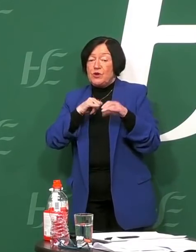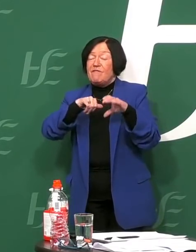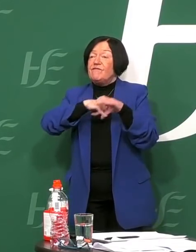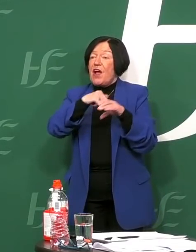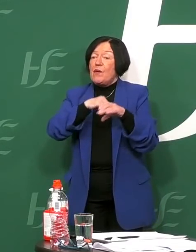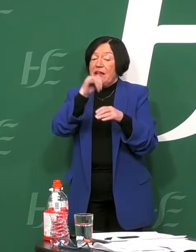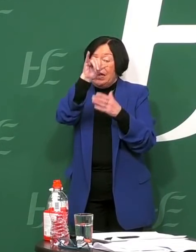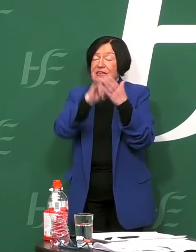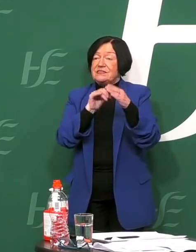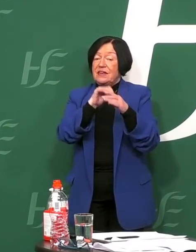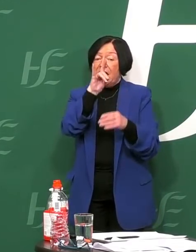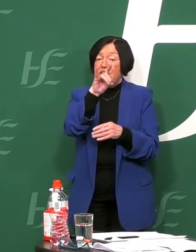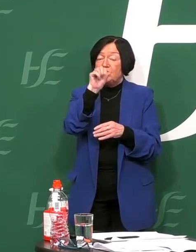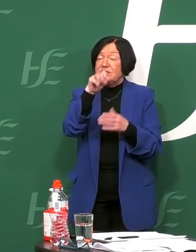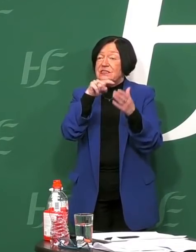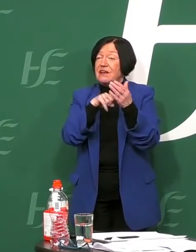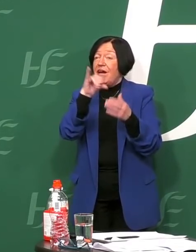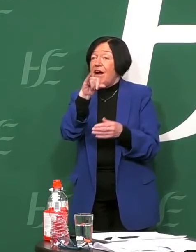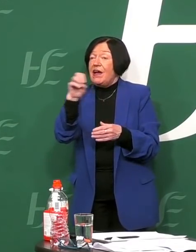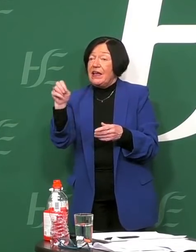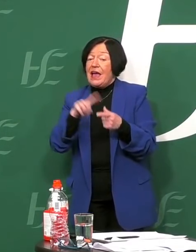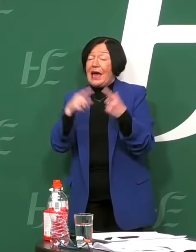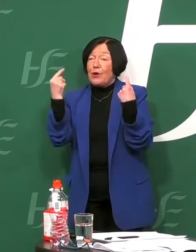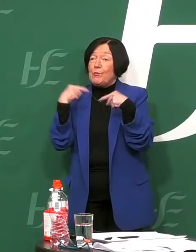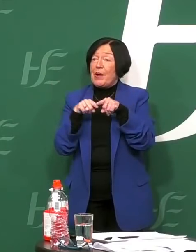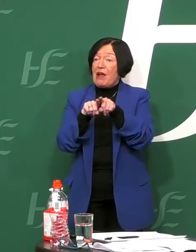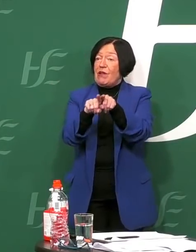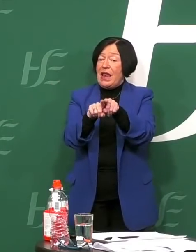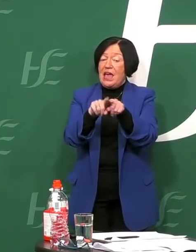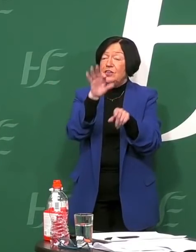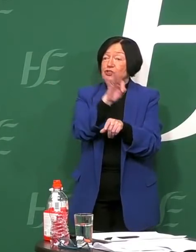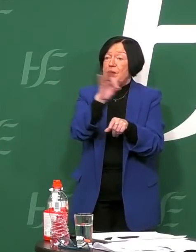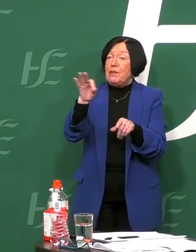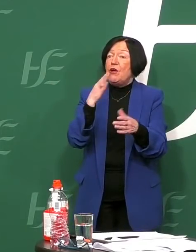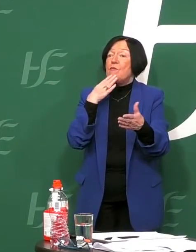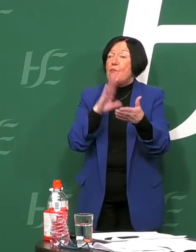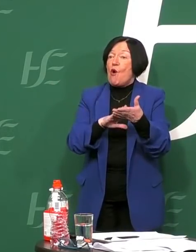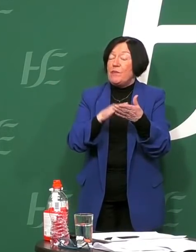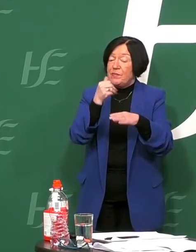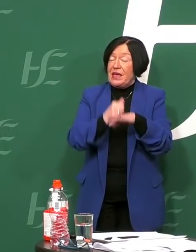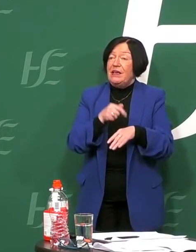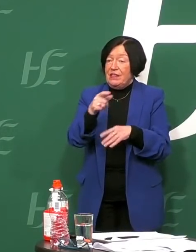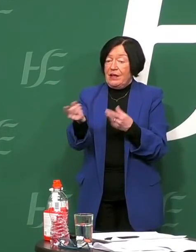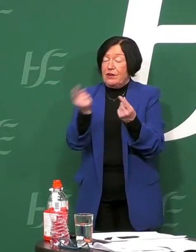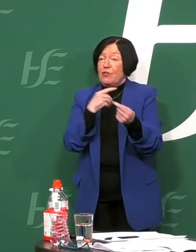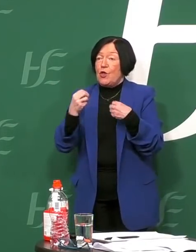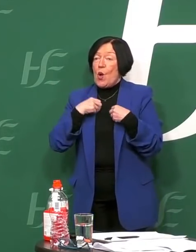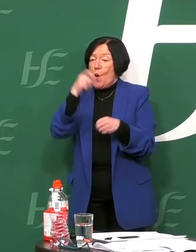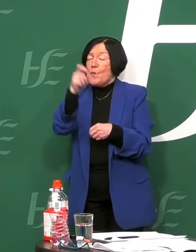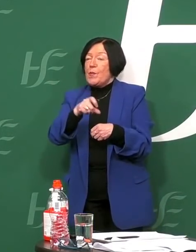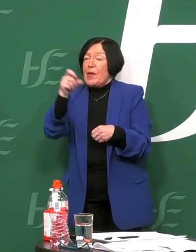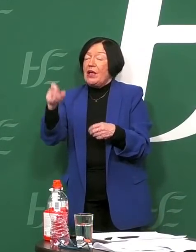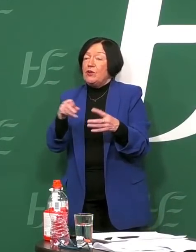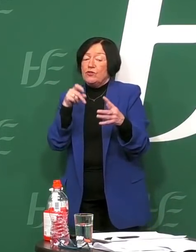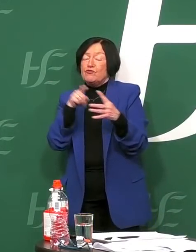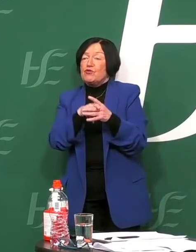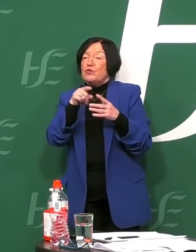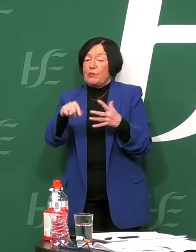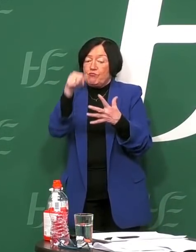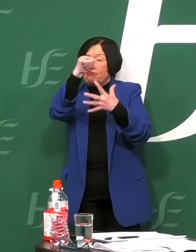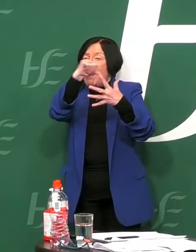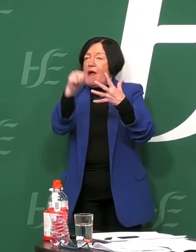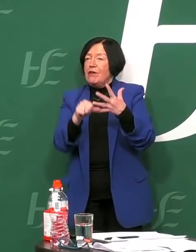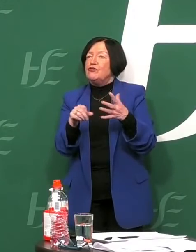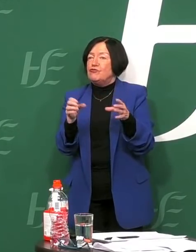listed on hse.ie. And in parallel with that, then the GPs on an appointment basis, they're calling their own patients and working through the priority groups as